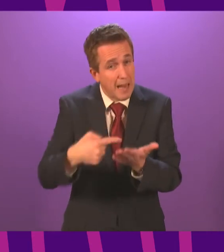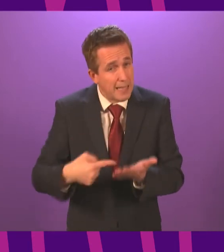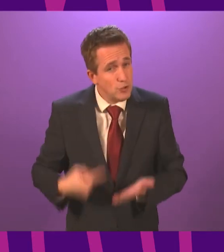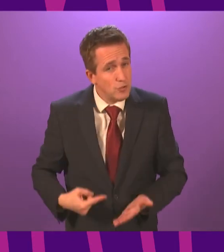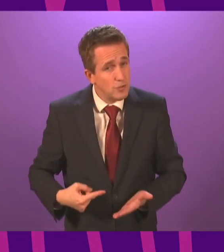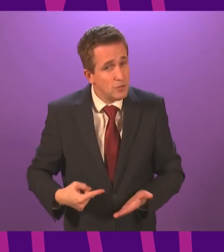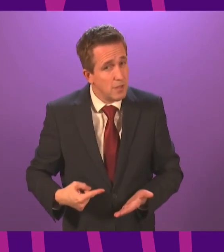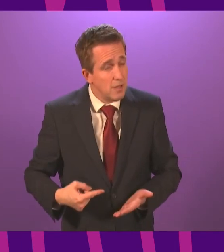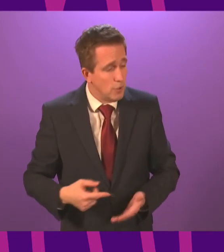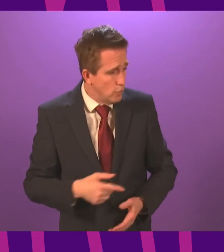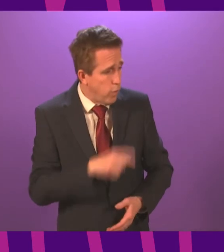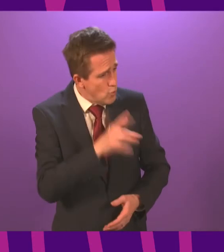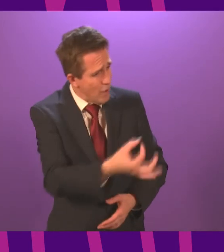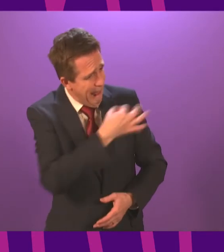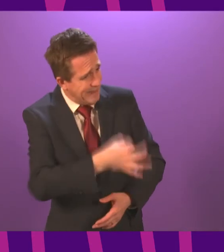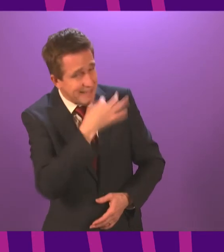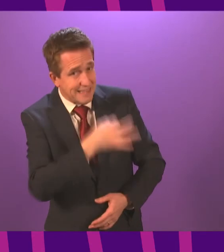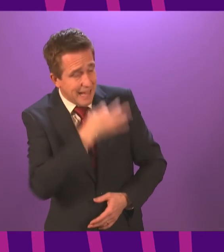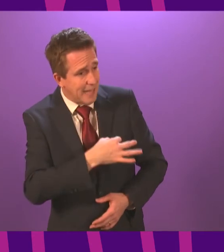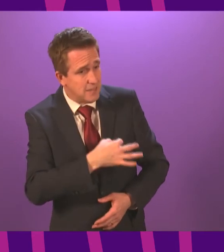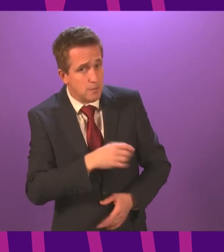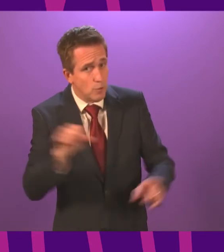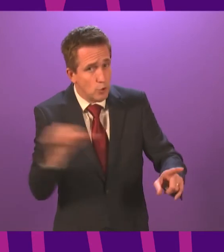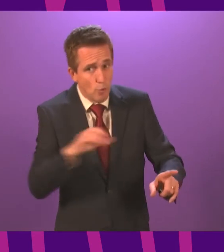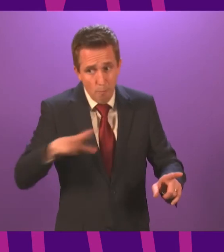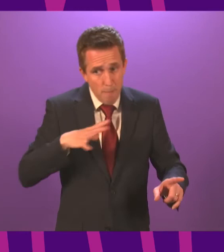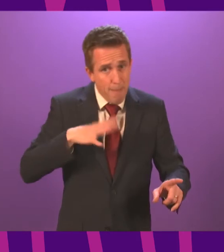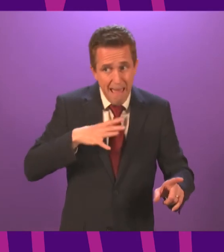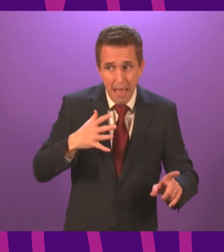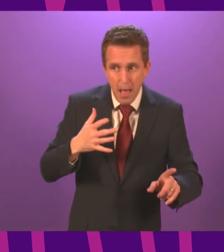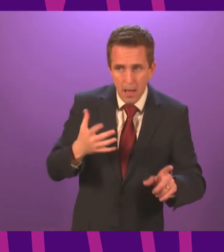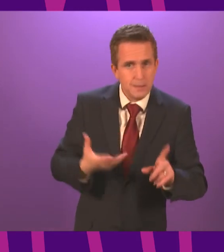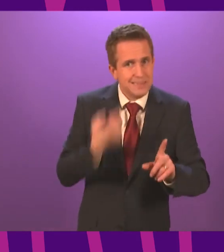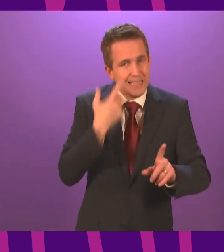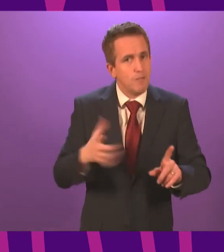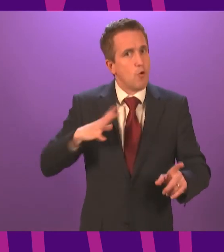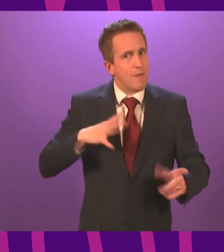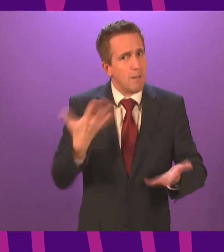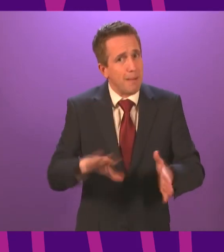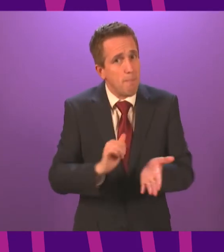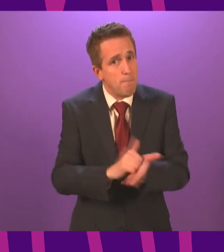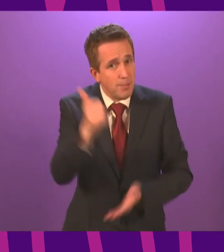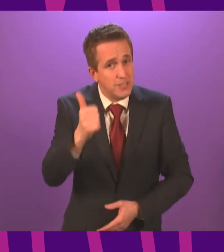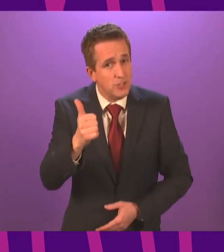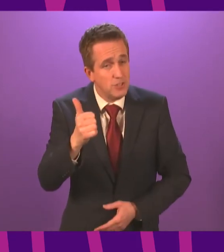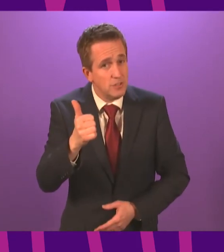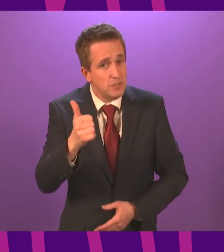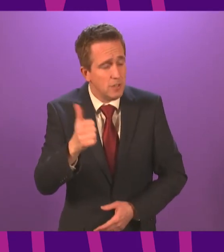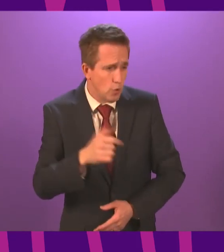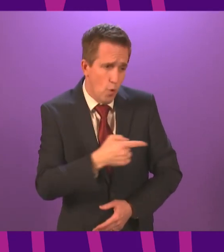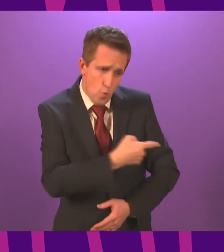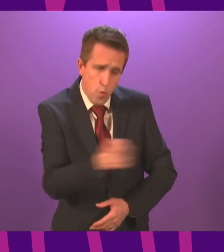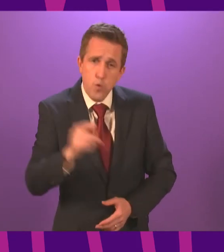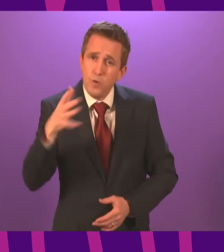thing that it's okay to come into the chamber and call for things, but it's also incumbent on others to be